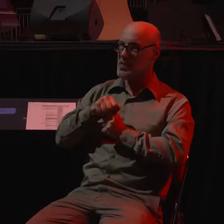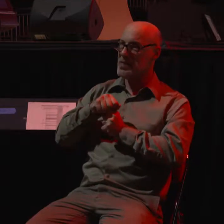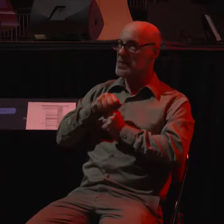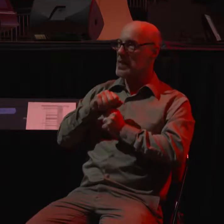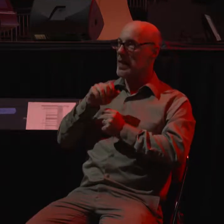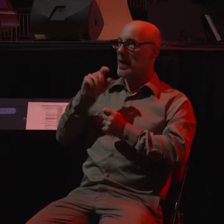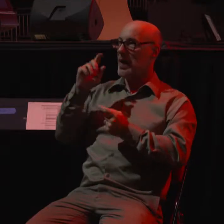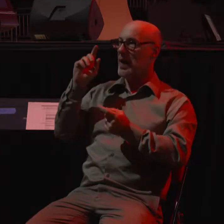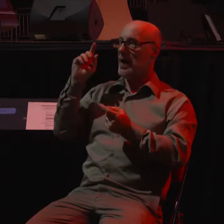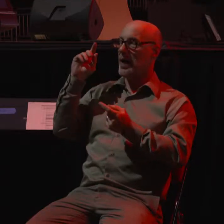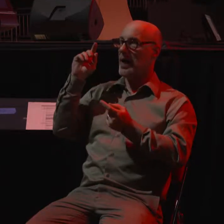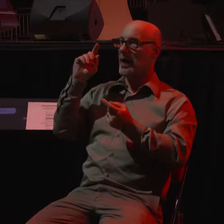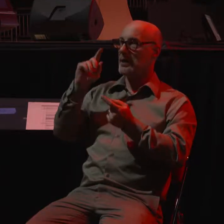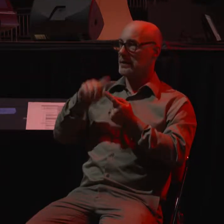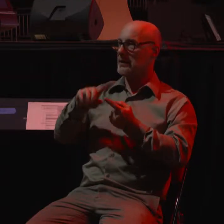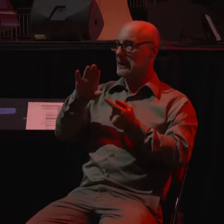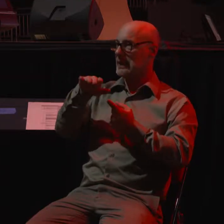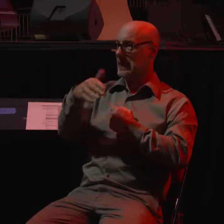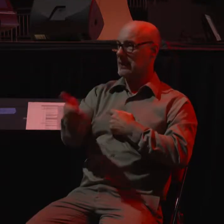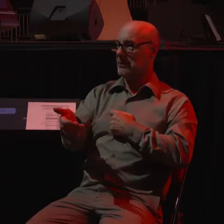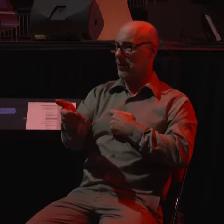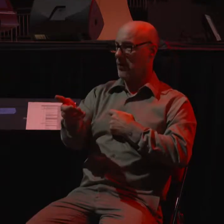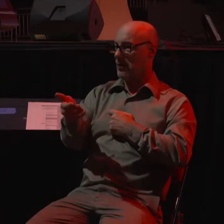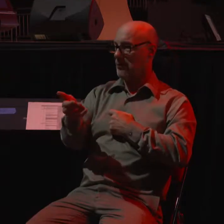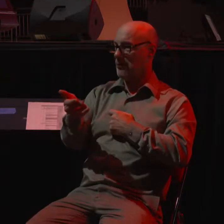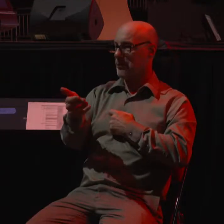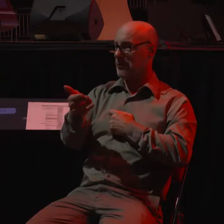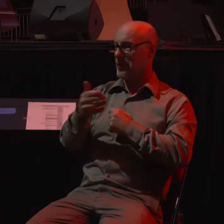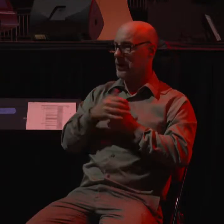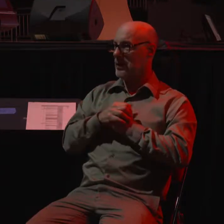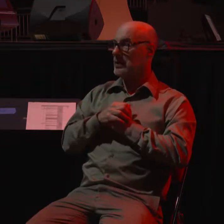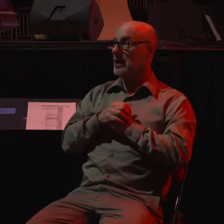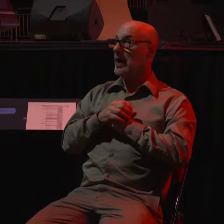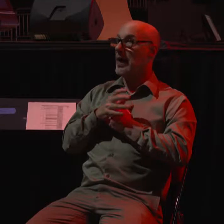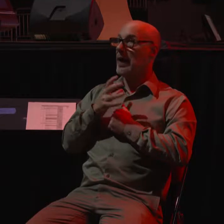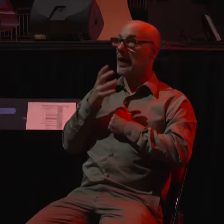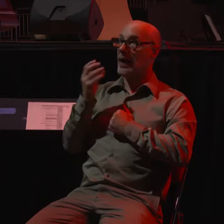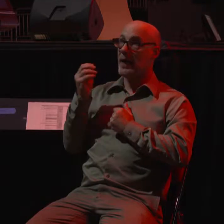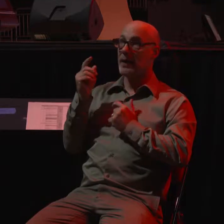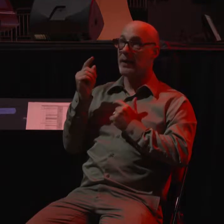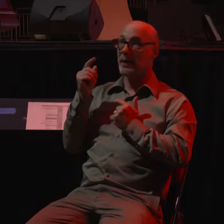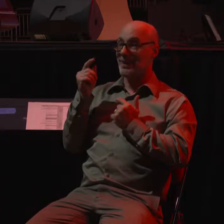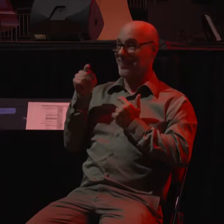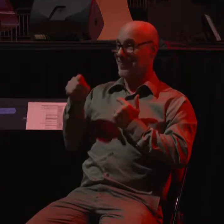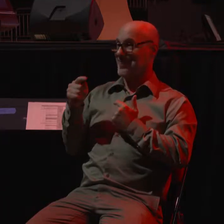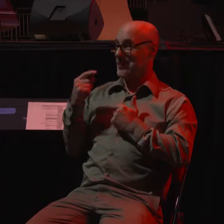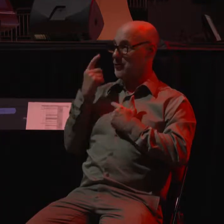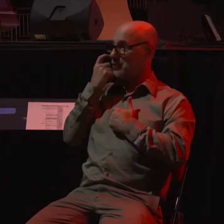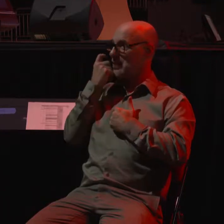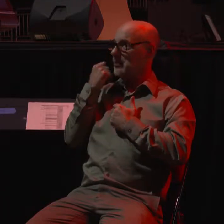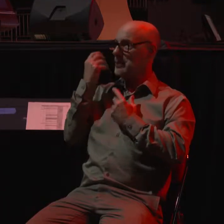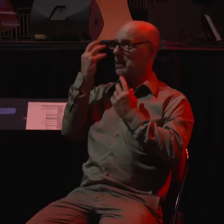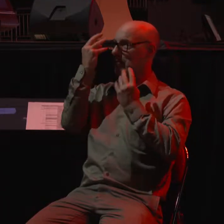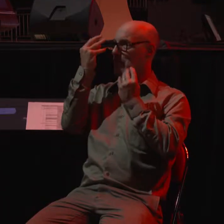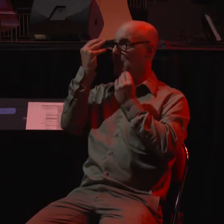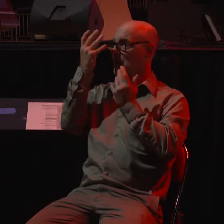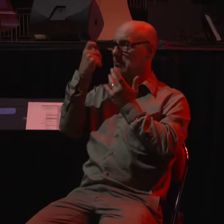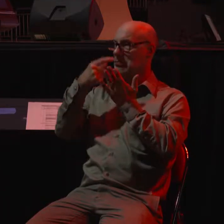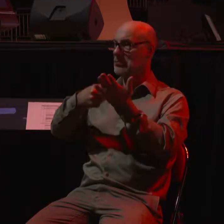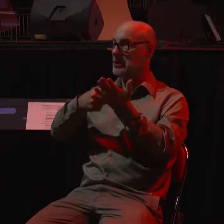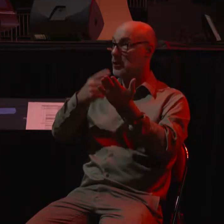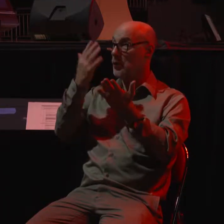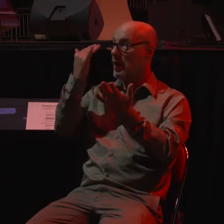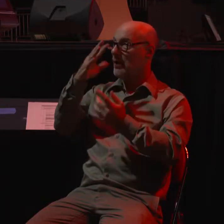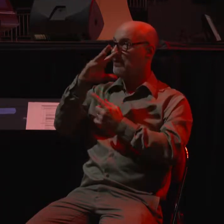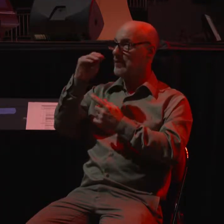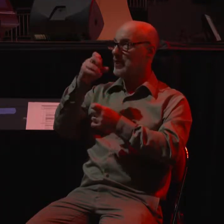eventually leading to his death. And there has been a lot of reflection on the 50 years since that